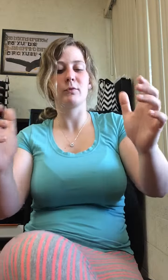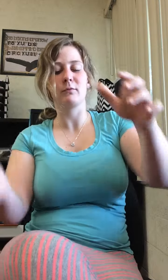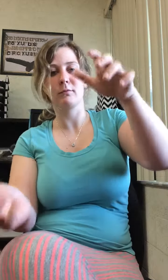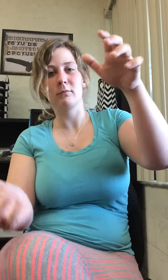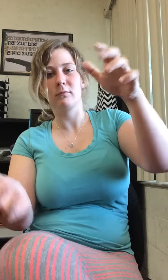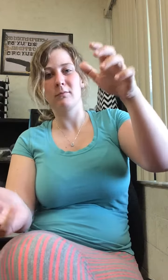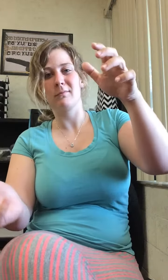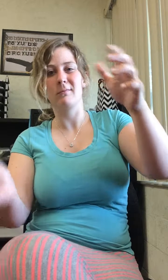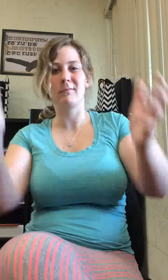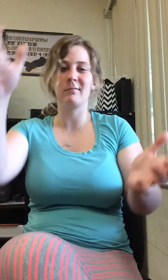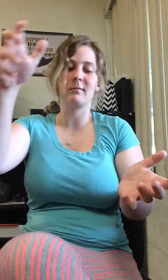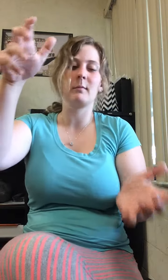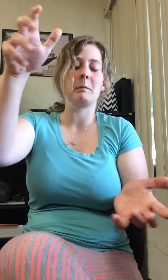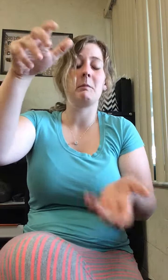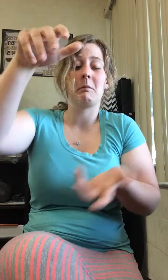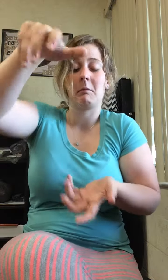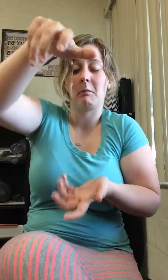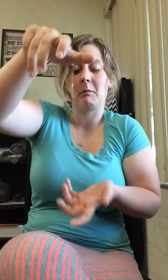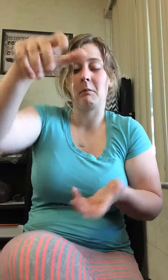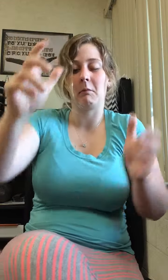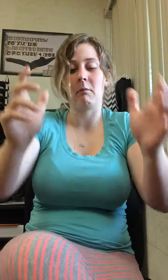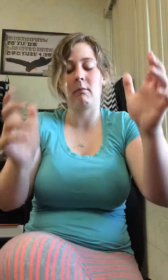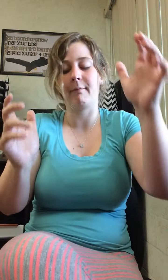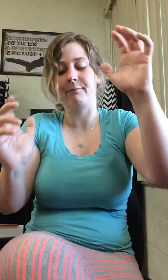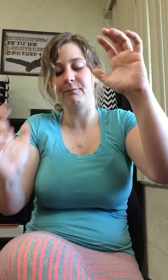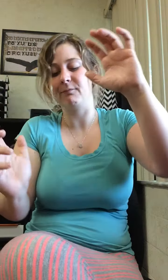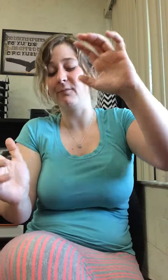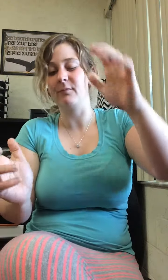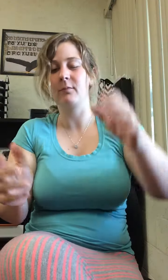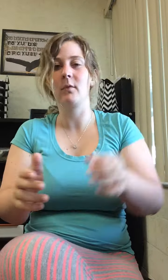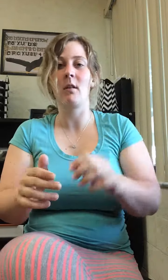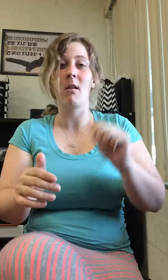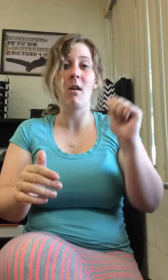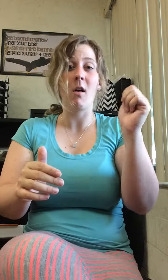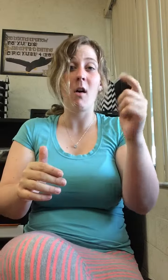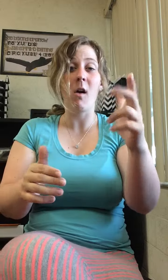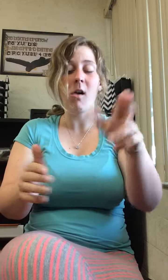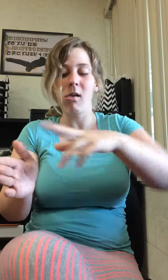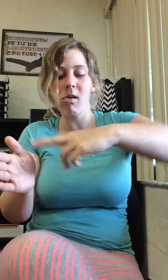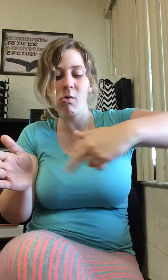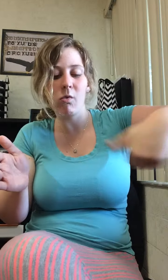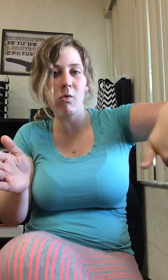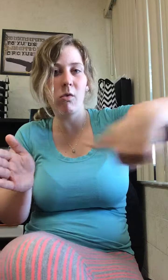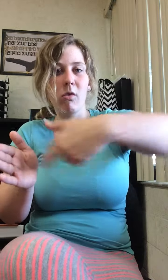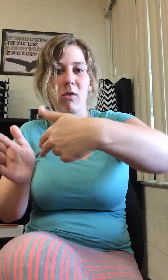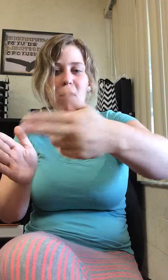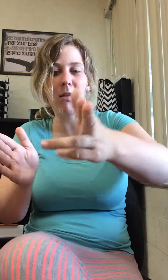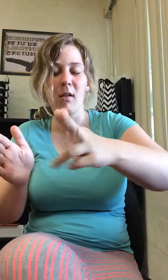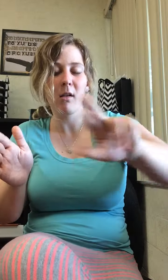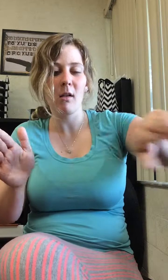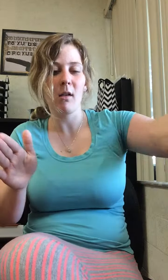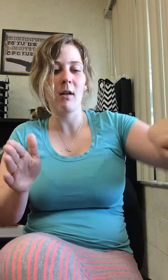you can catch the flour a bit better. I'm just letting it fall on the table here, and we'll just clean it up afterwards.